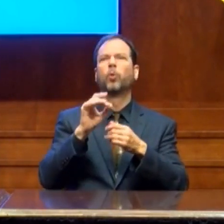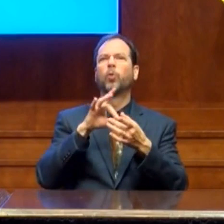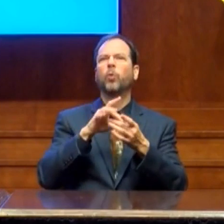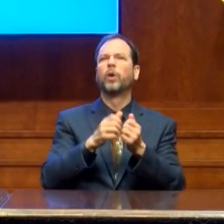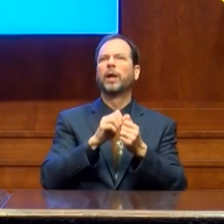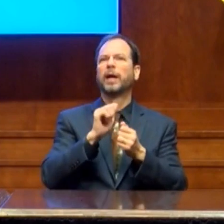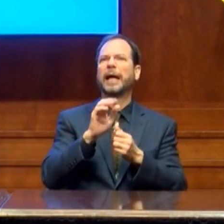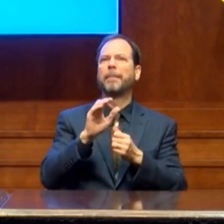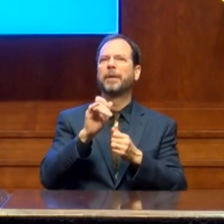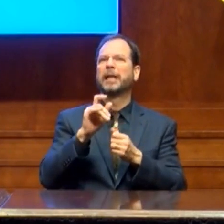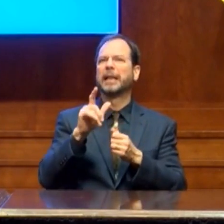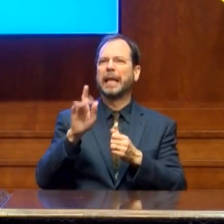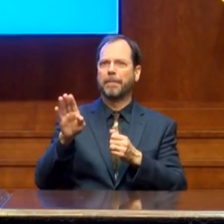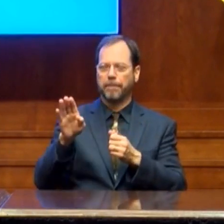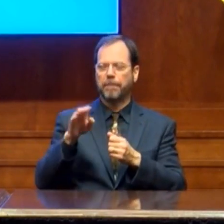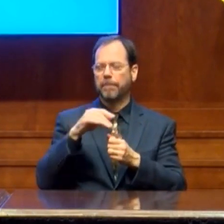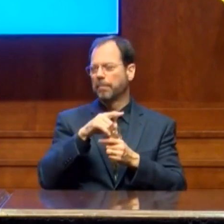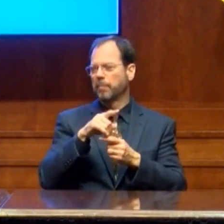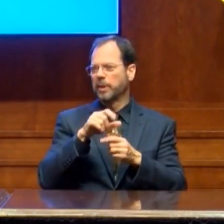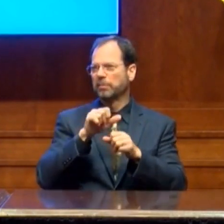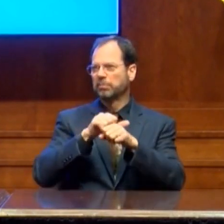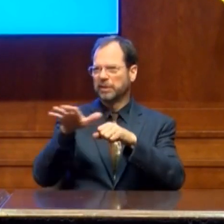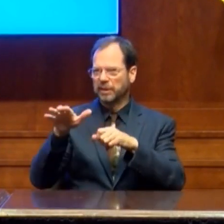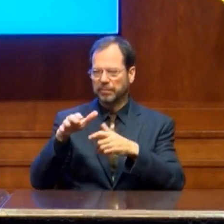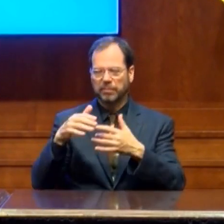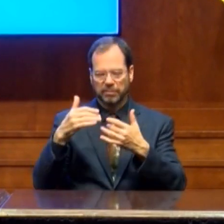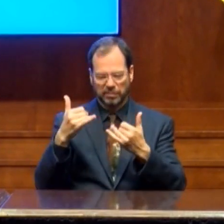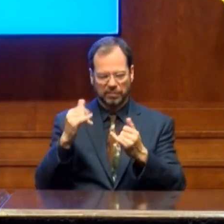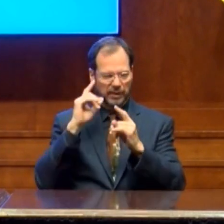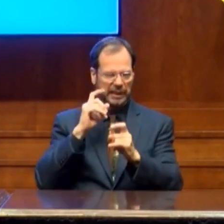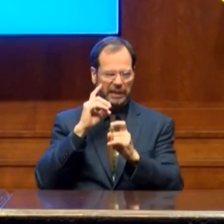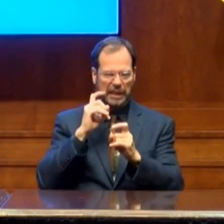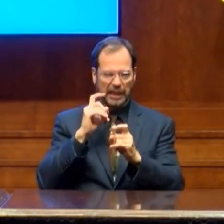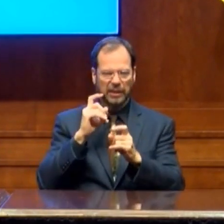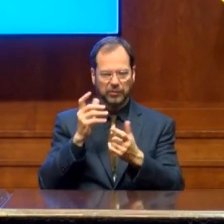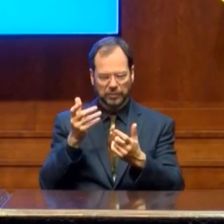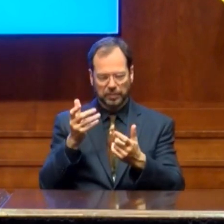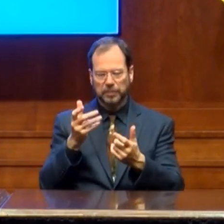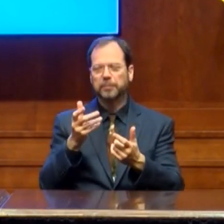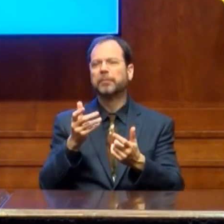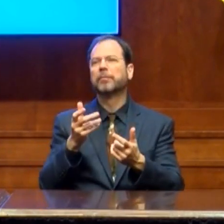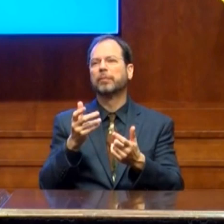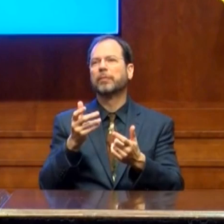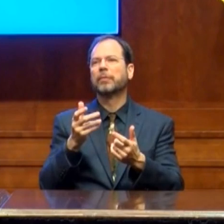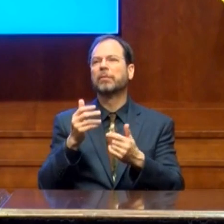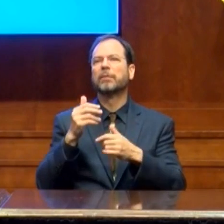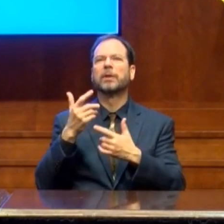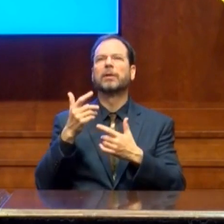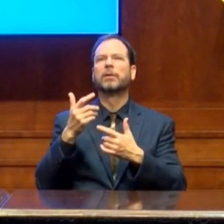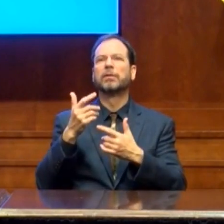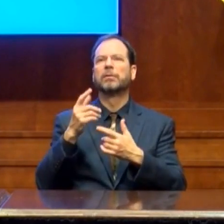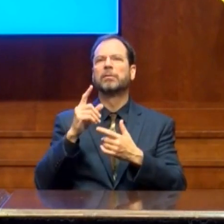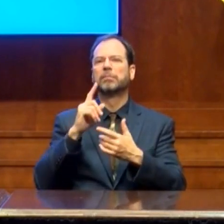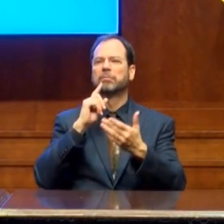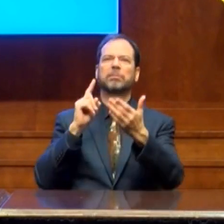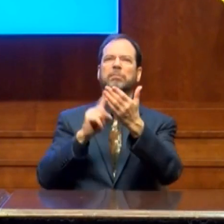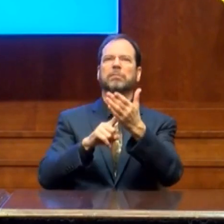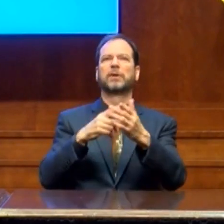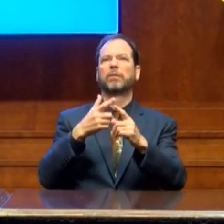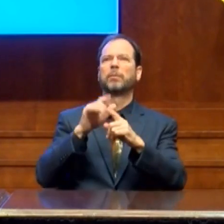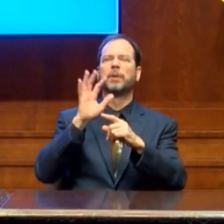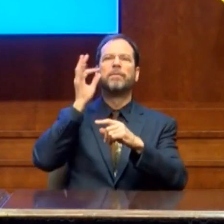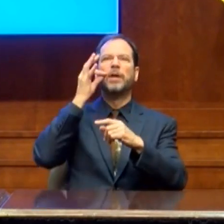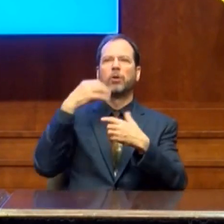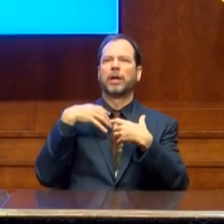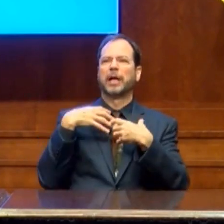that, and they are deploying those in part at instructions by